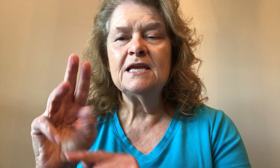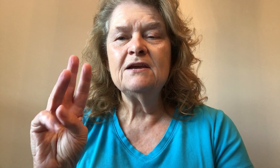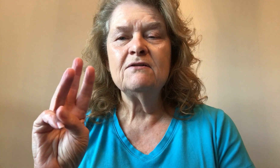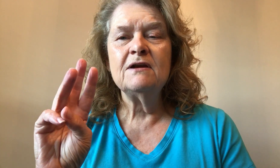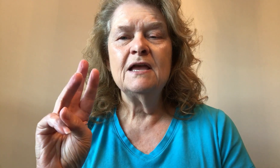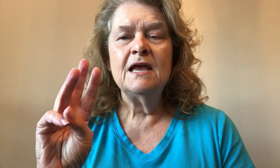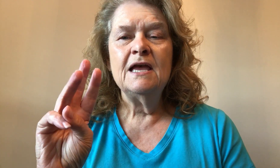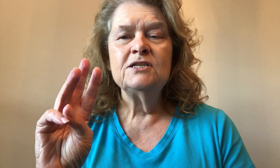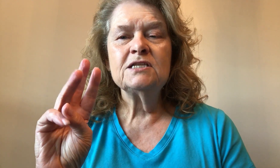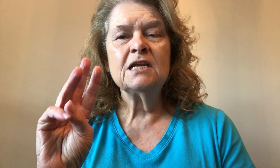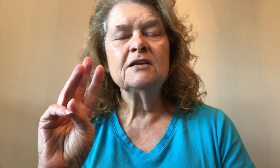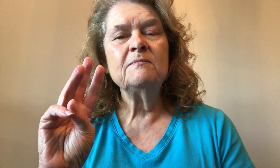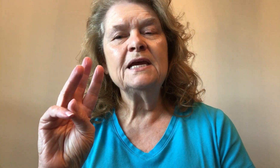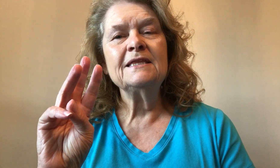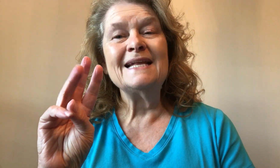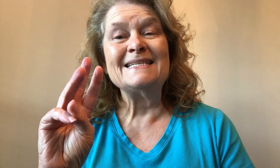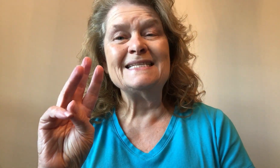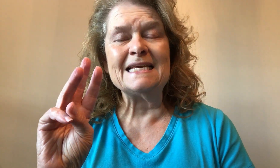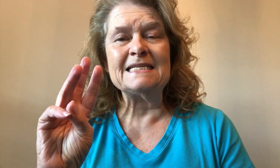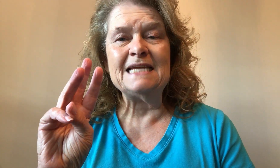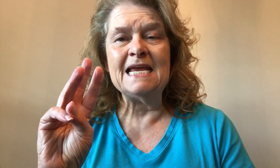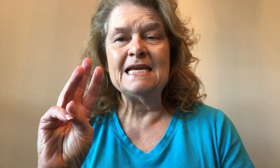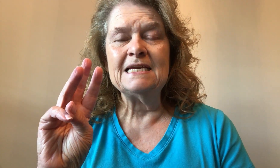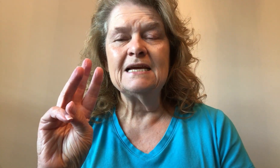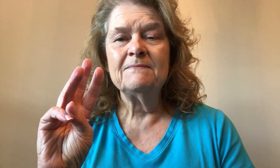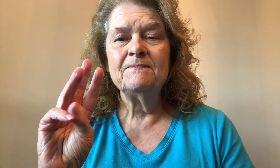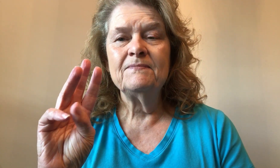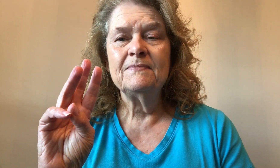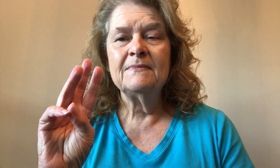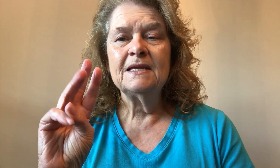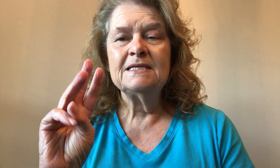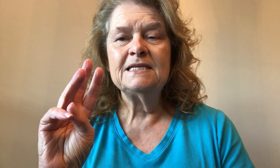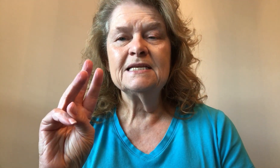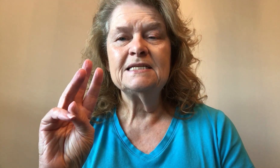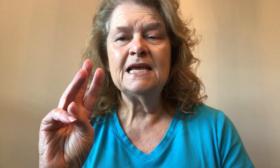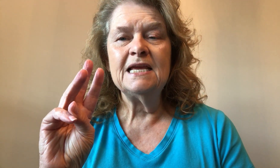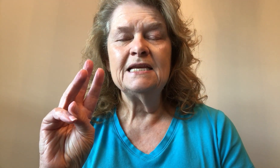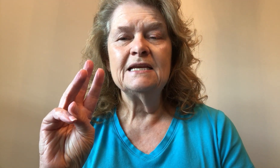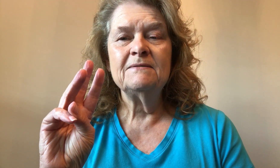here, just a little bit, that's 16. 16,